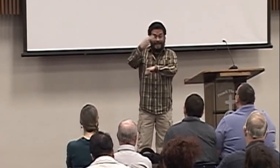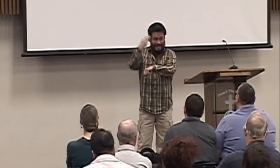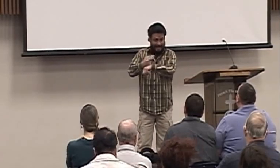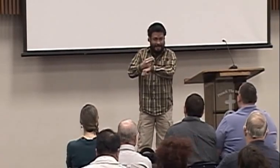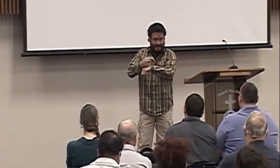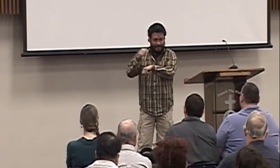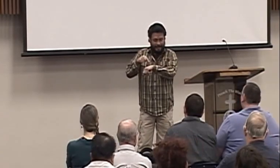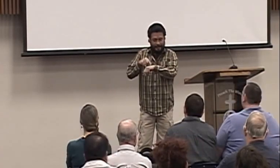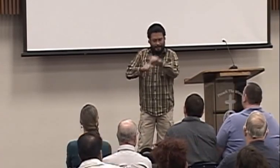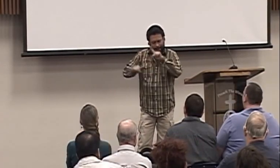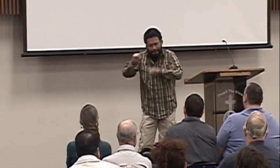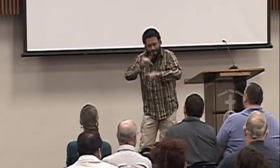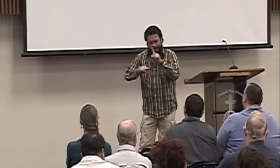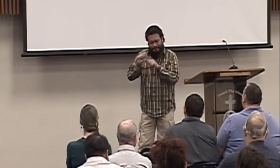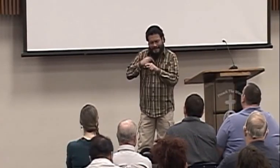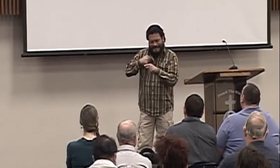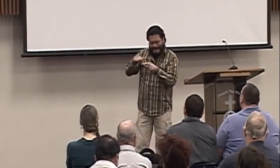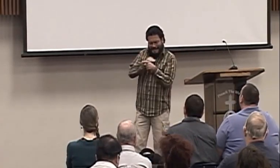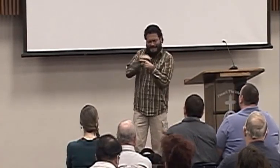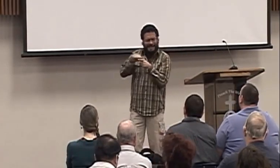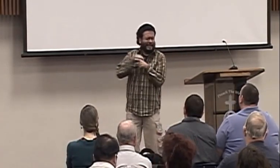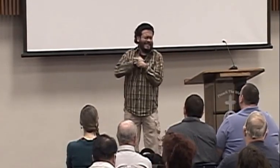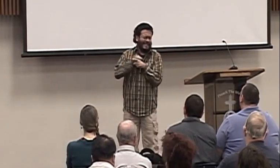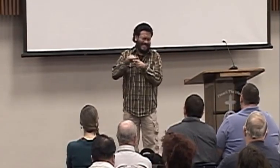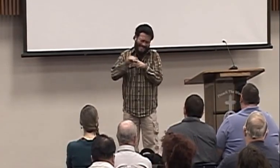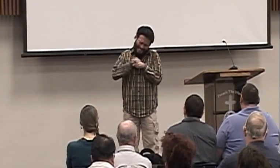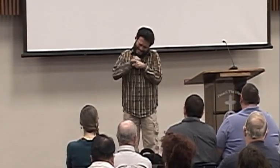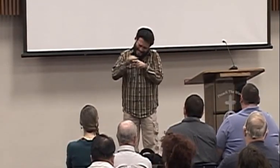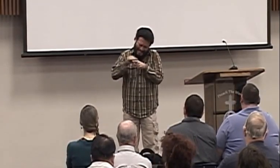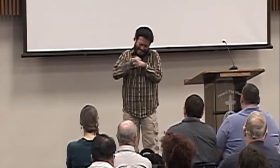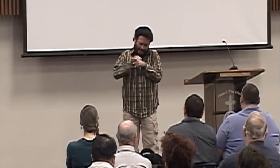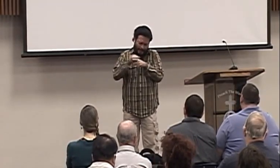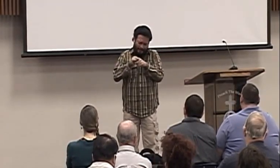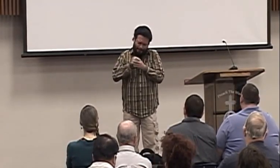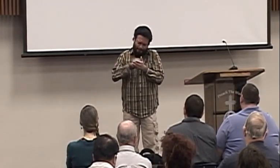The Laisho sign language. And so I practiced really hard.